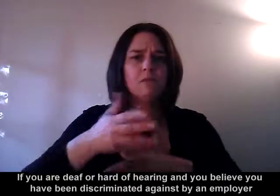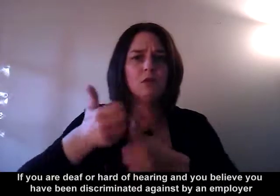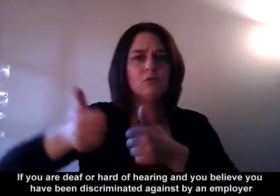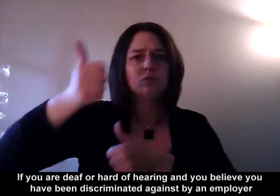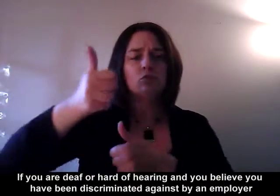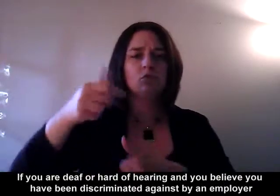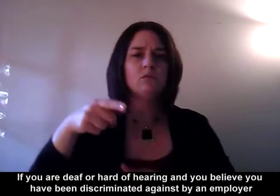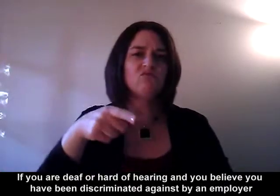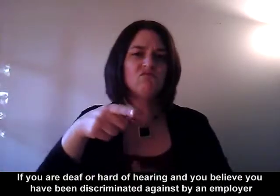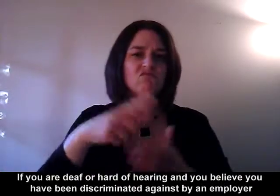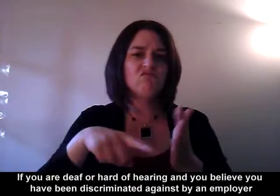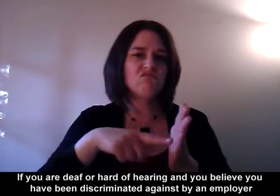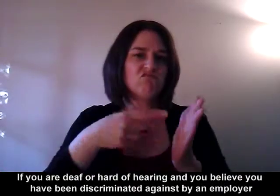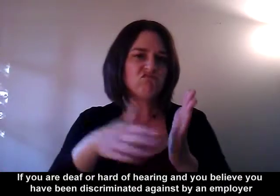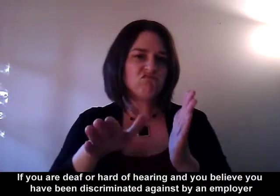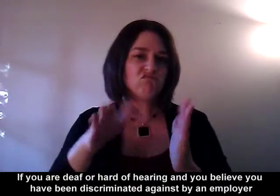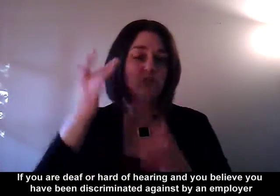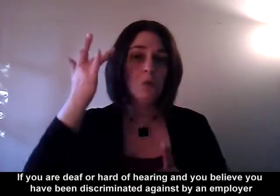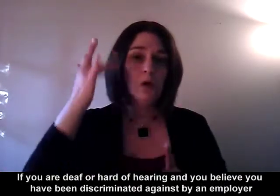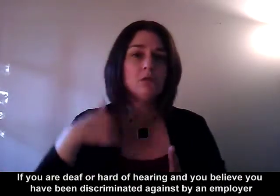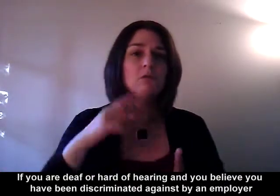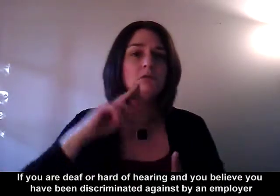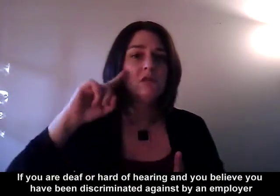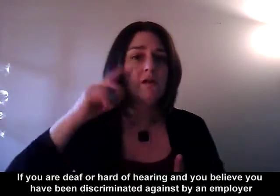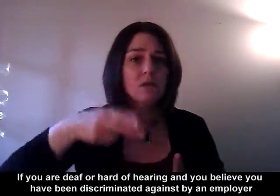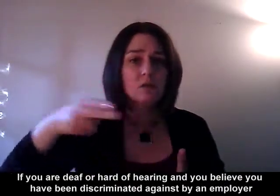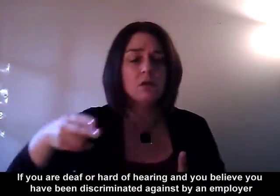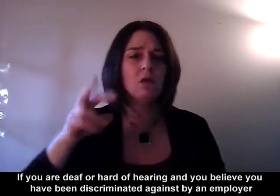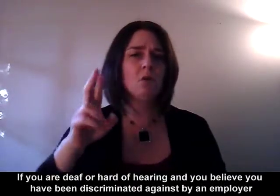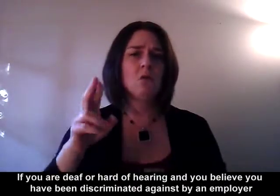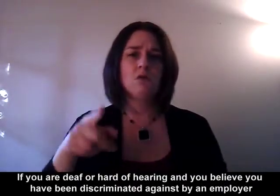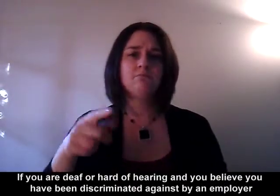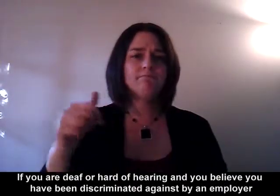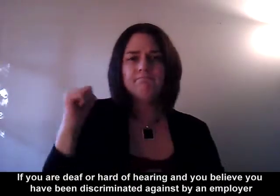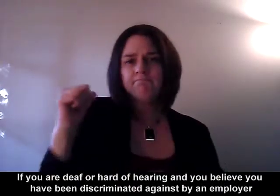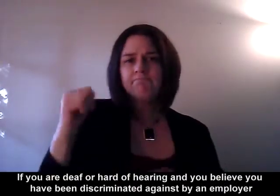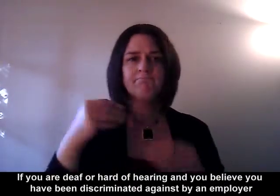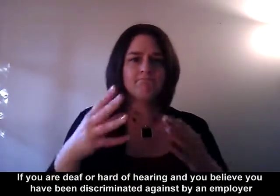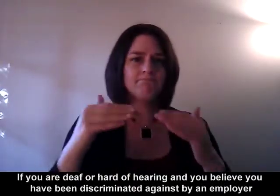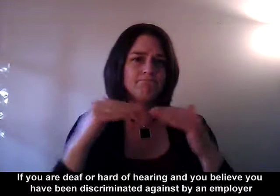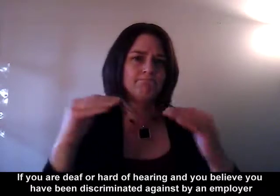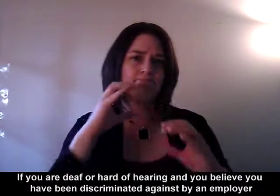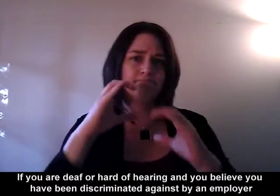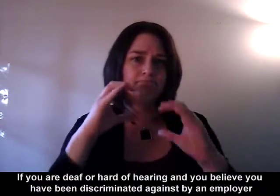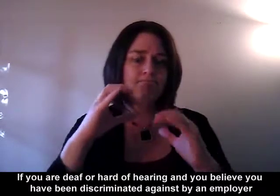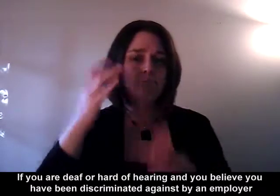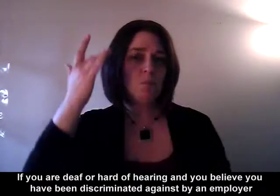If you are deaf or hard of hearing and you believe you have been discriminated against by an employer